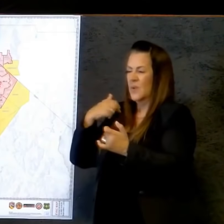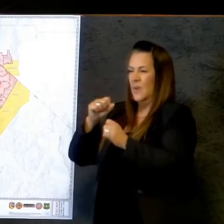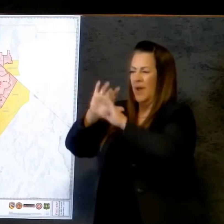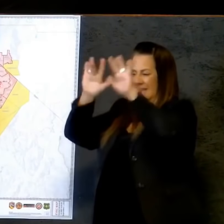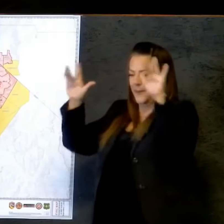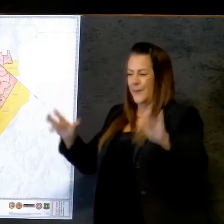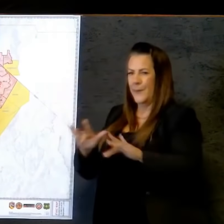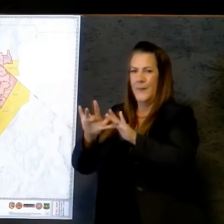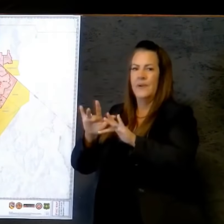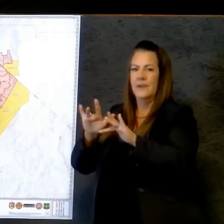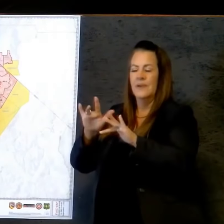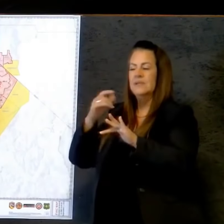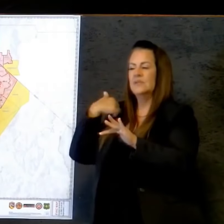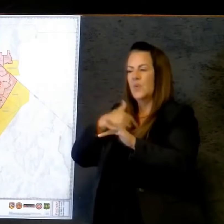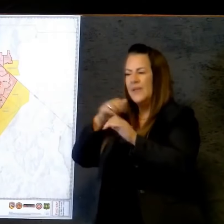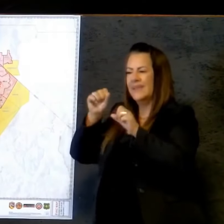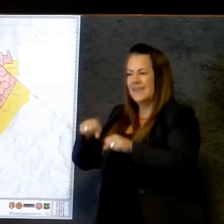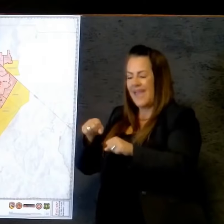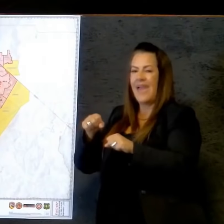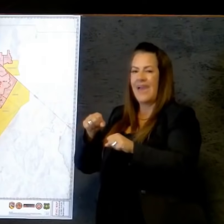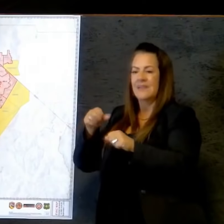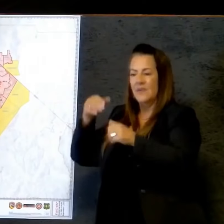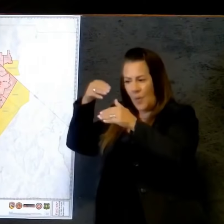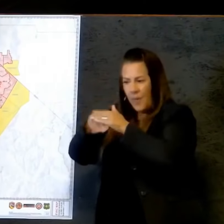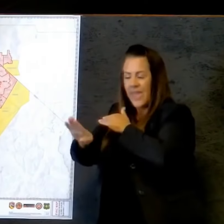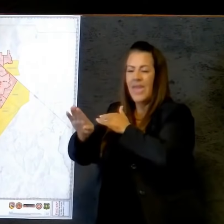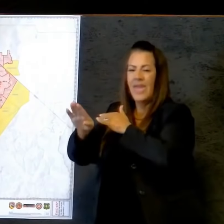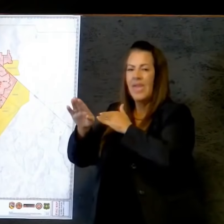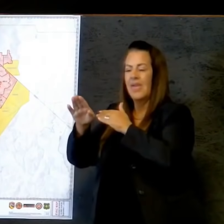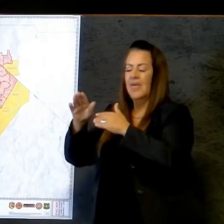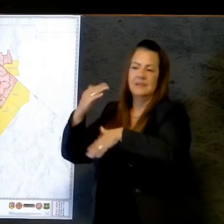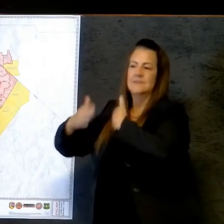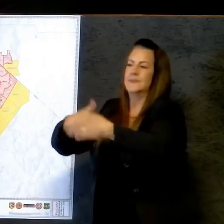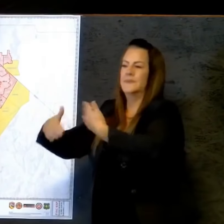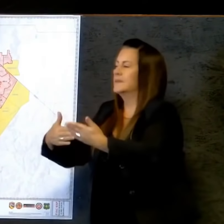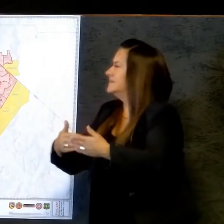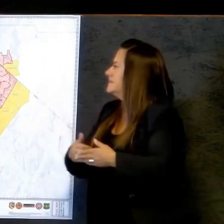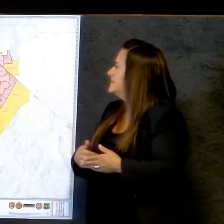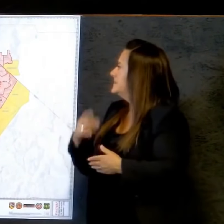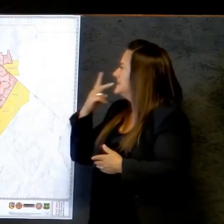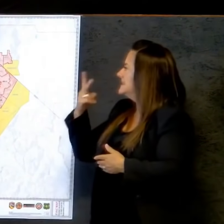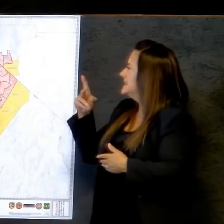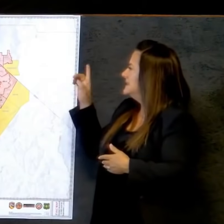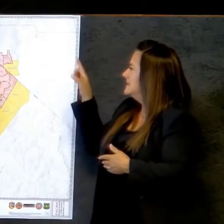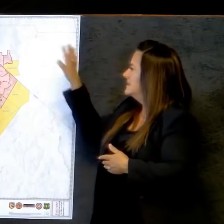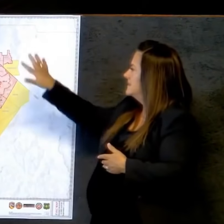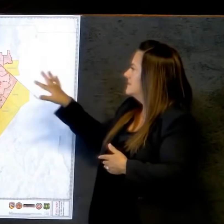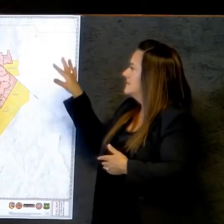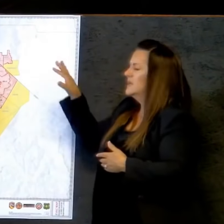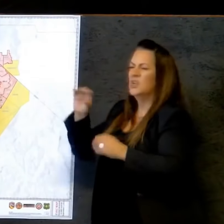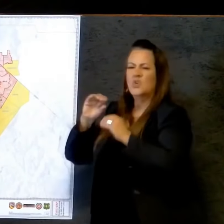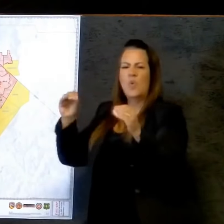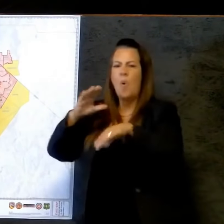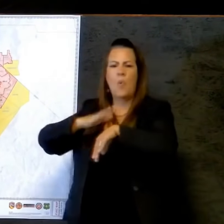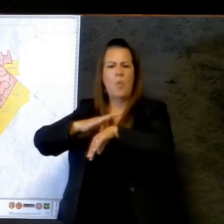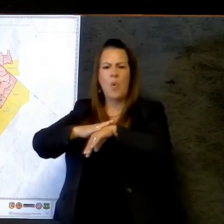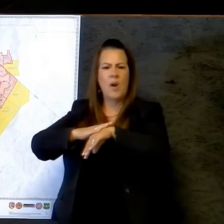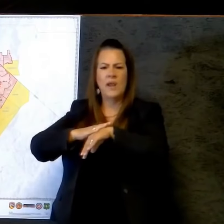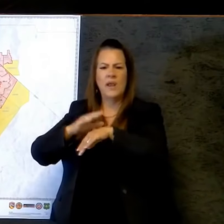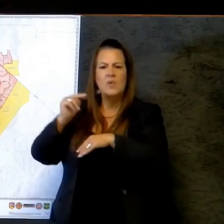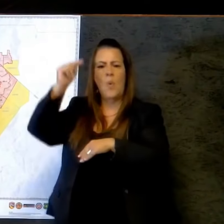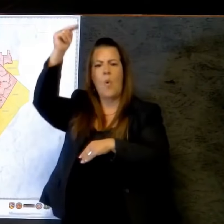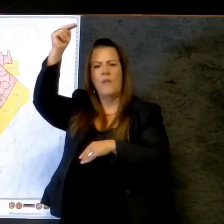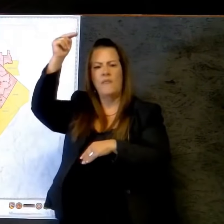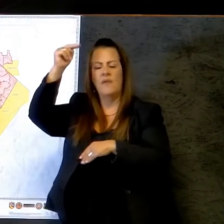is it appropriate not to have yellow up here? Yes. So if you notice all across the top right here in Placer County, there is no warning. It's far